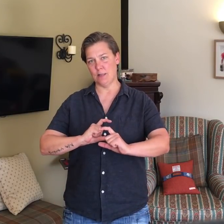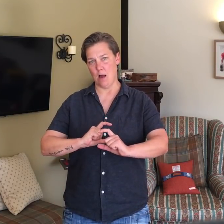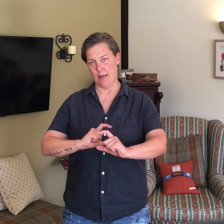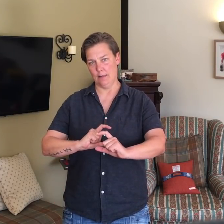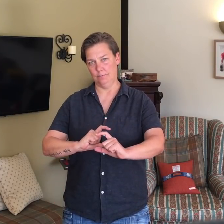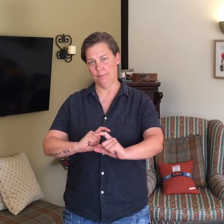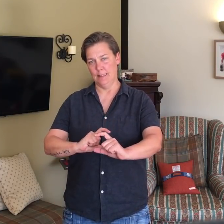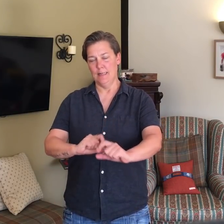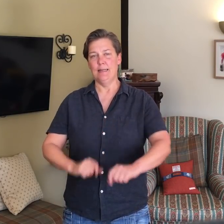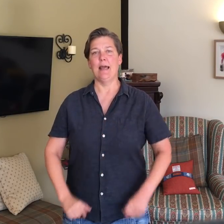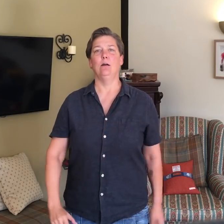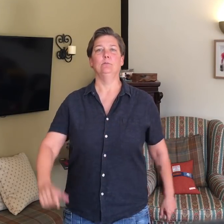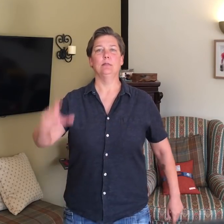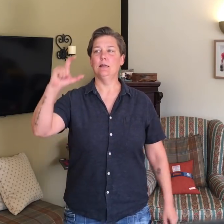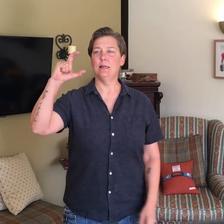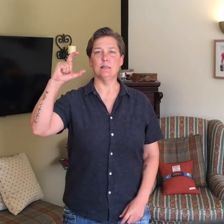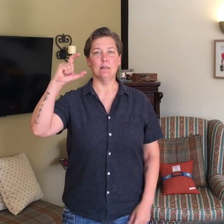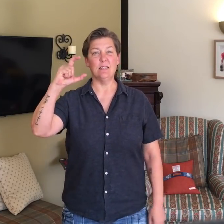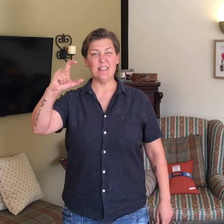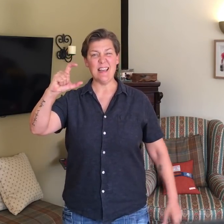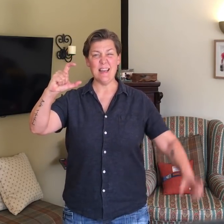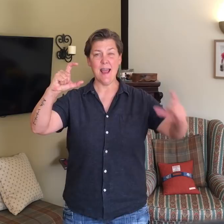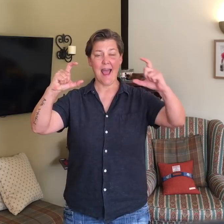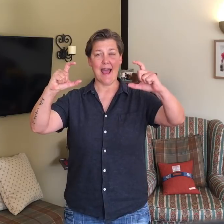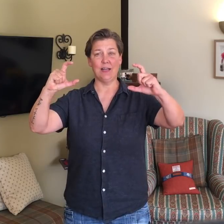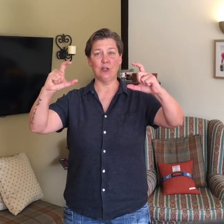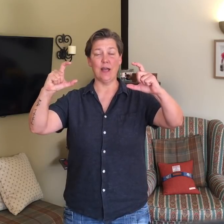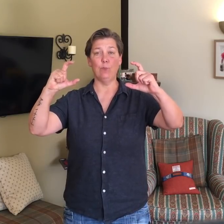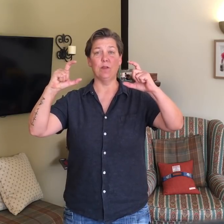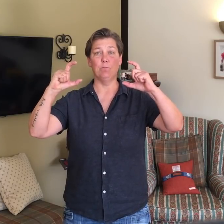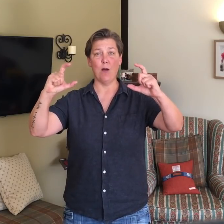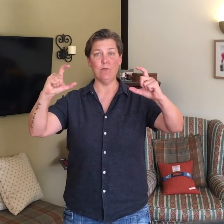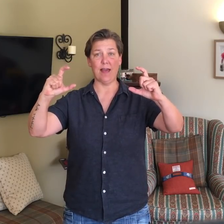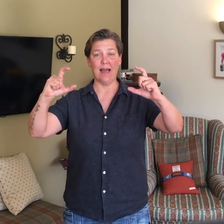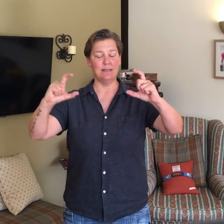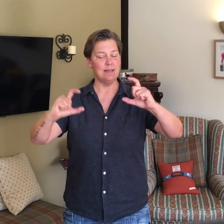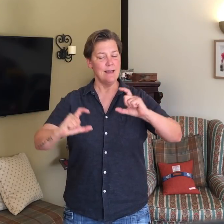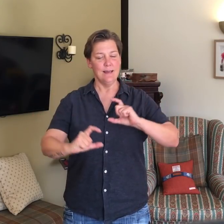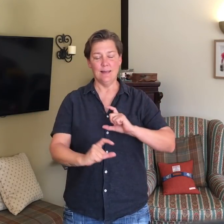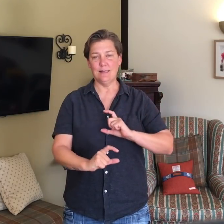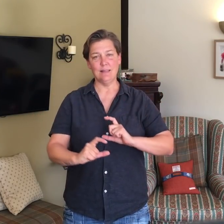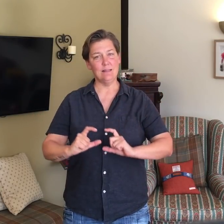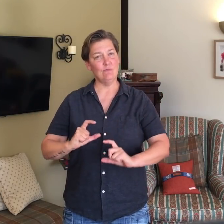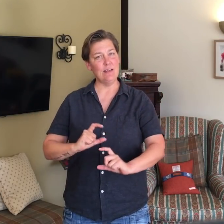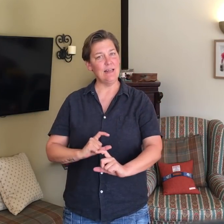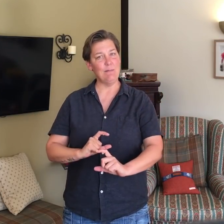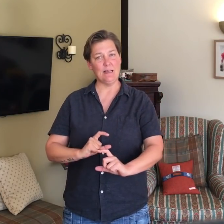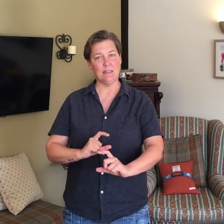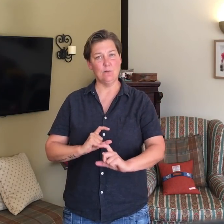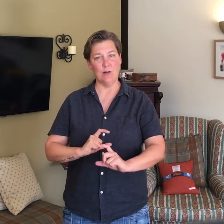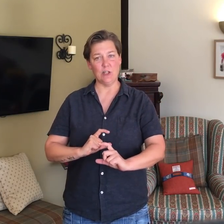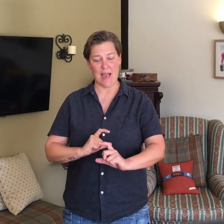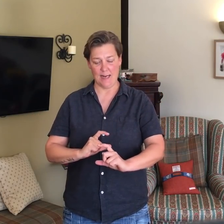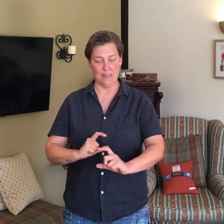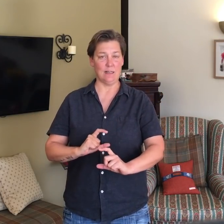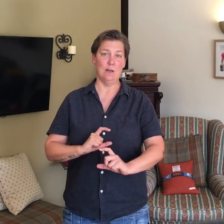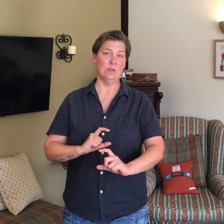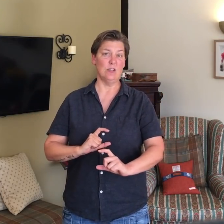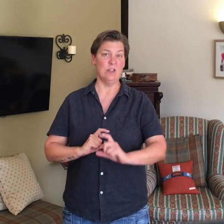sign. Now, it's a C hand shape with both hands. It doesn't really matter which hand is closer to you and